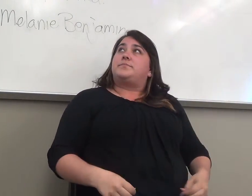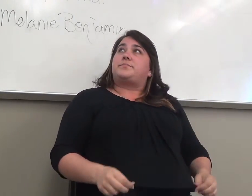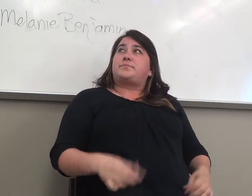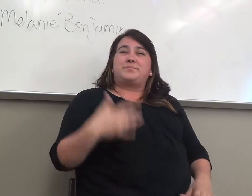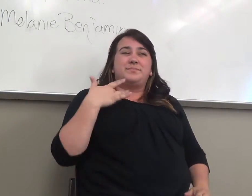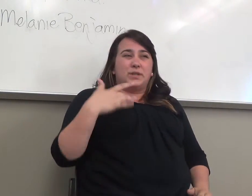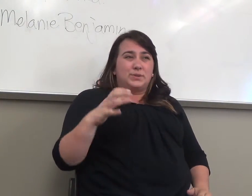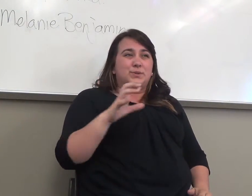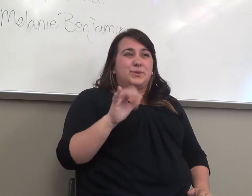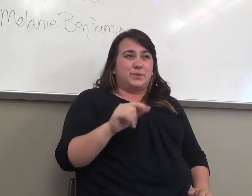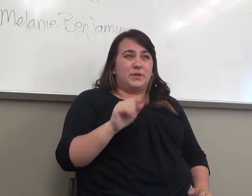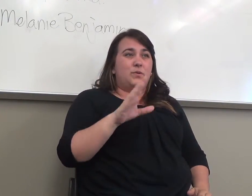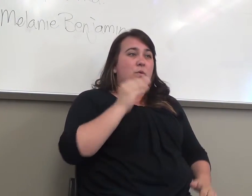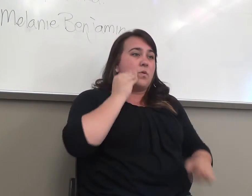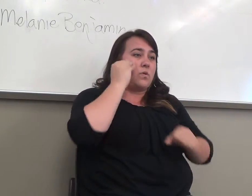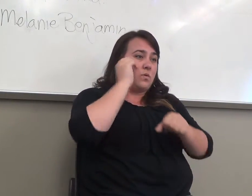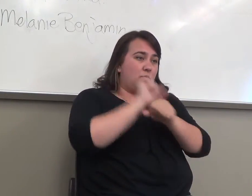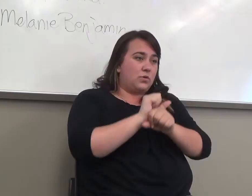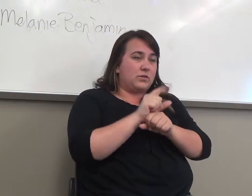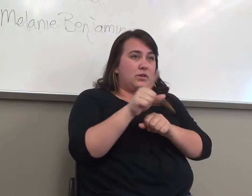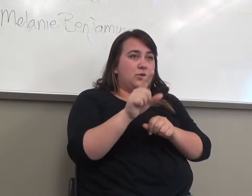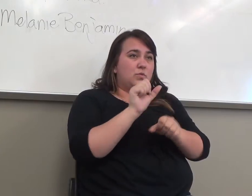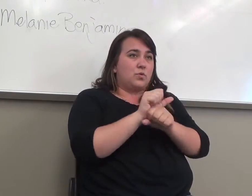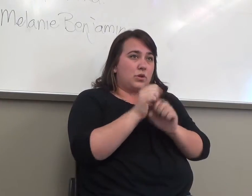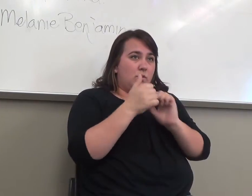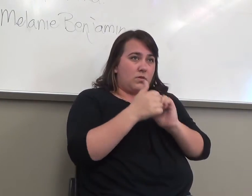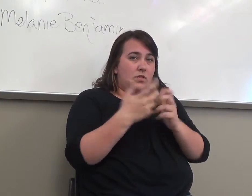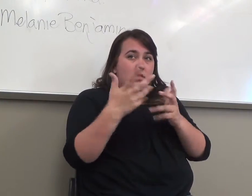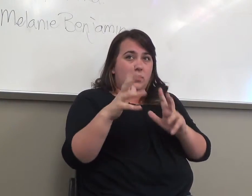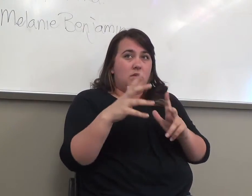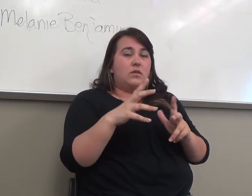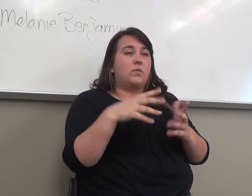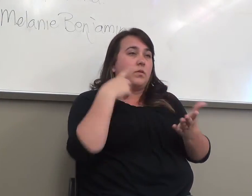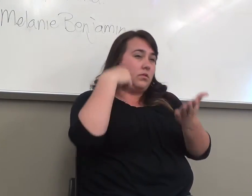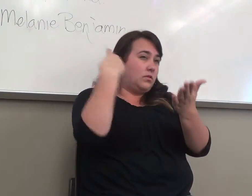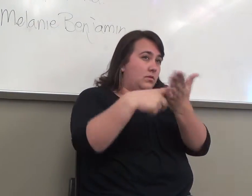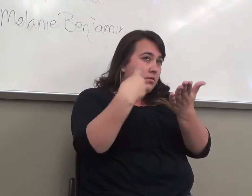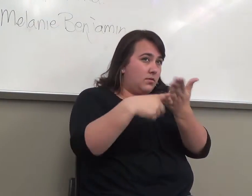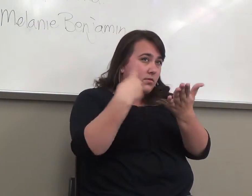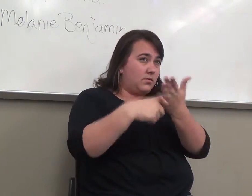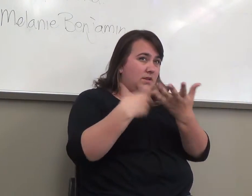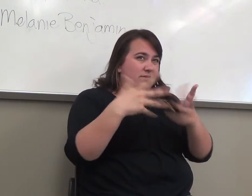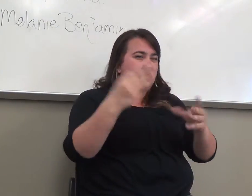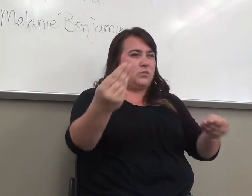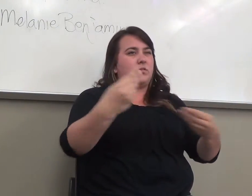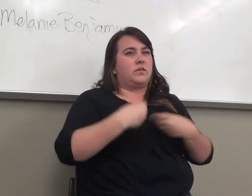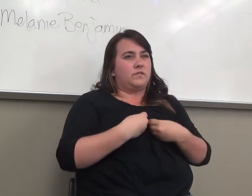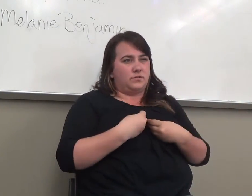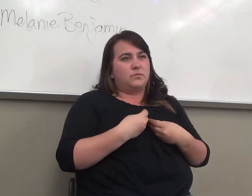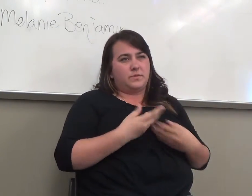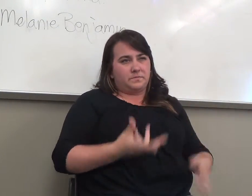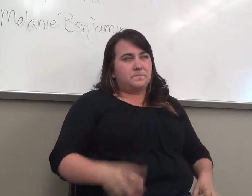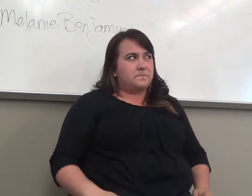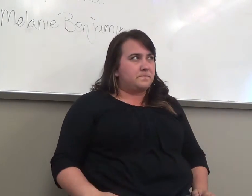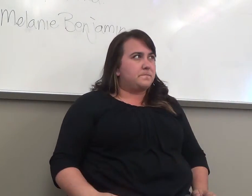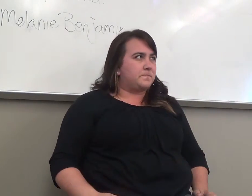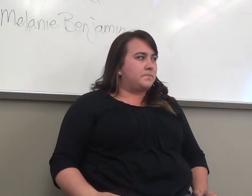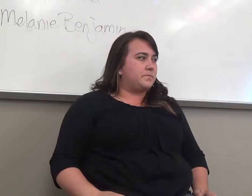the homework, you guys are working with the homework, but then we spend some time going over it in class. Okay, so remember what